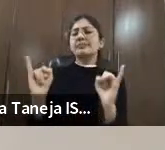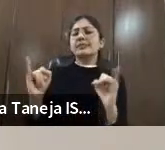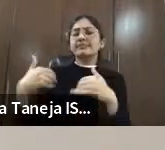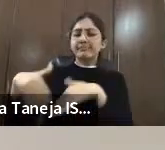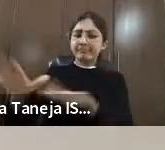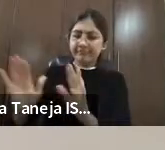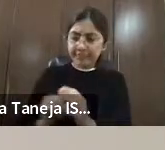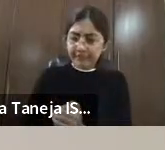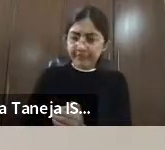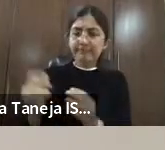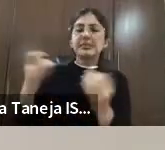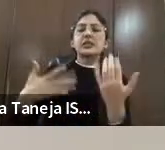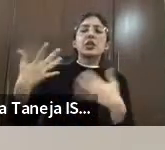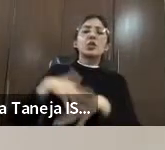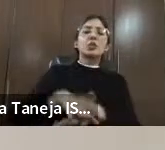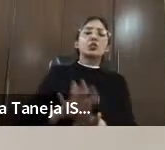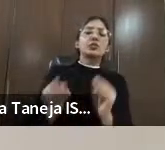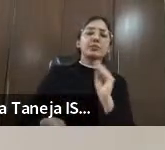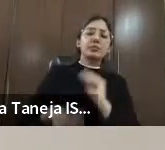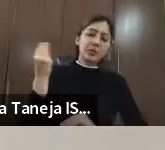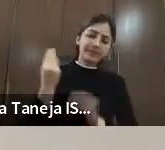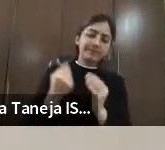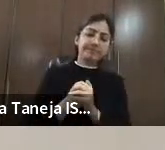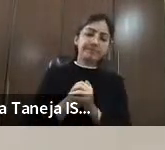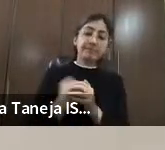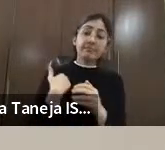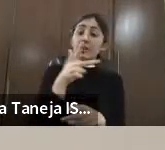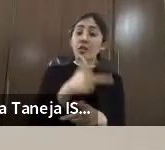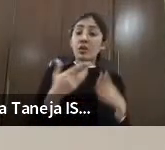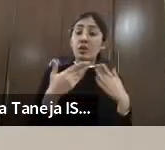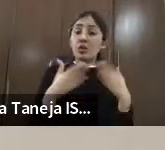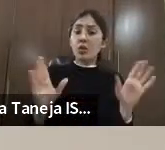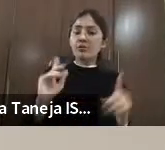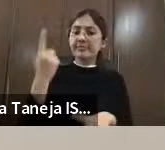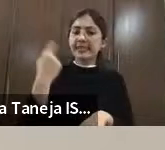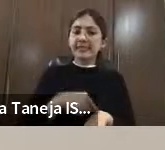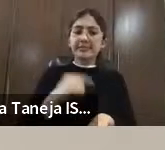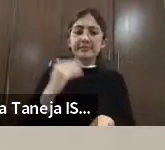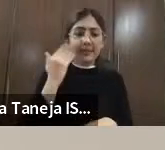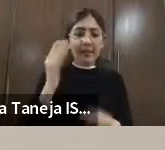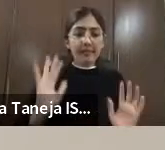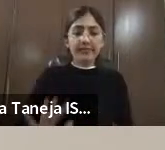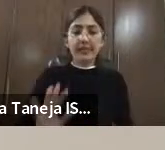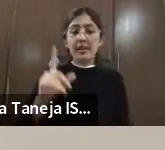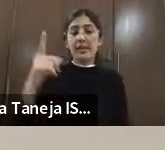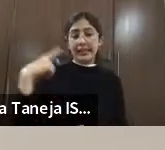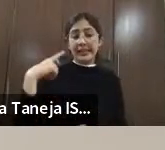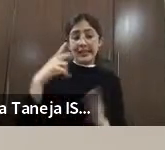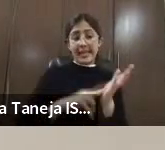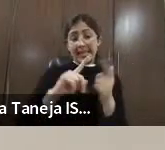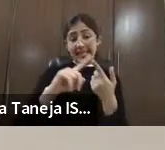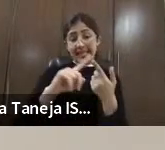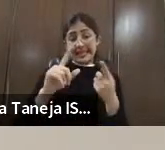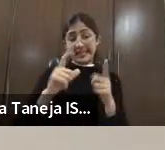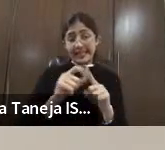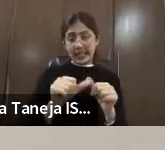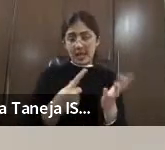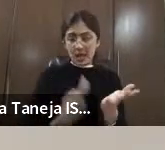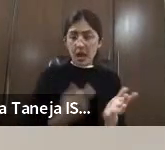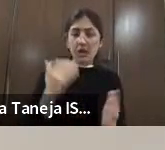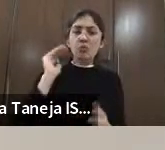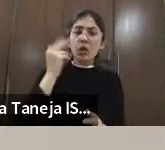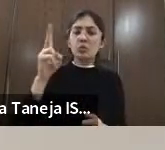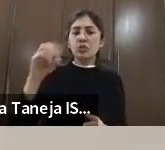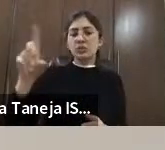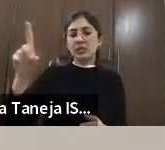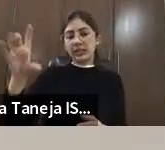social inclusion and rehabilitation. We launched the first ever network of entrepreneurs with disabilities called NIDAR in June 2019 and have over